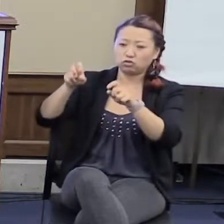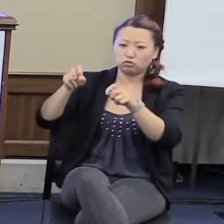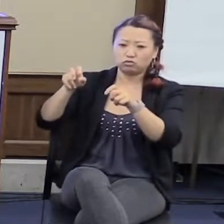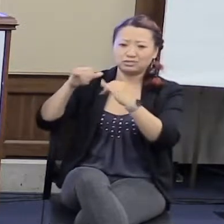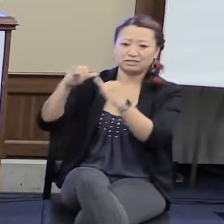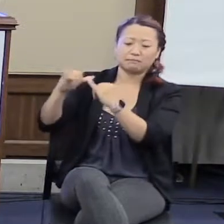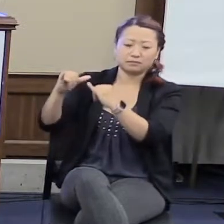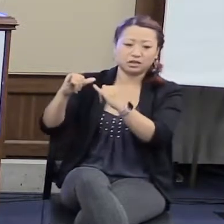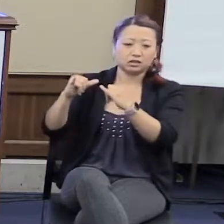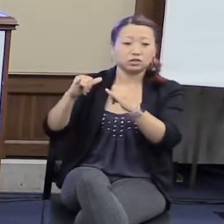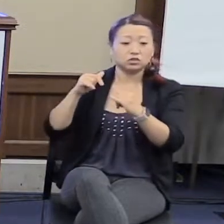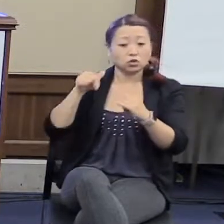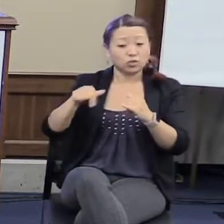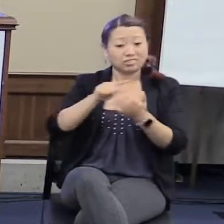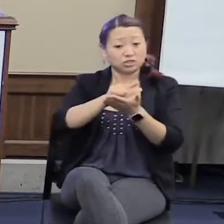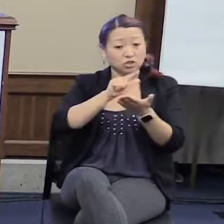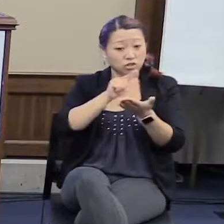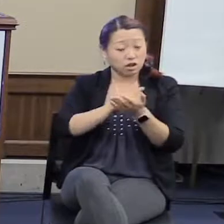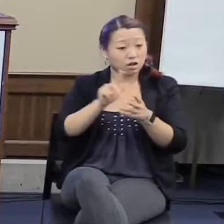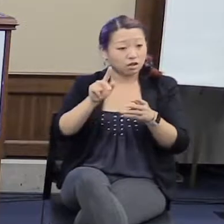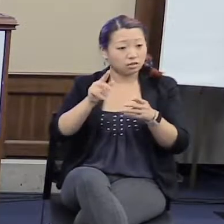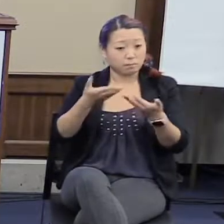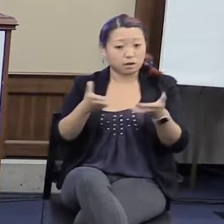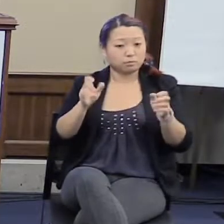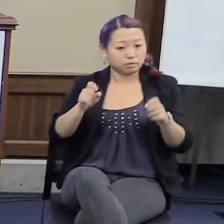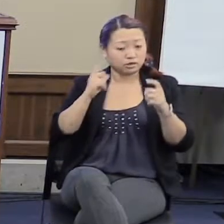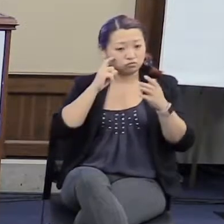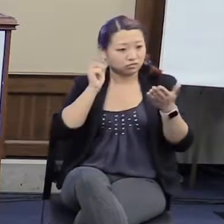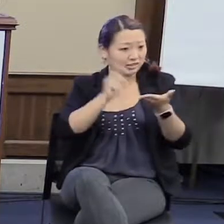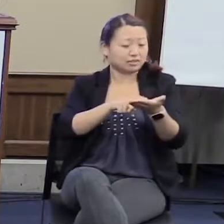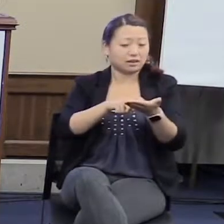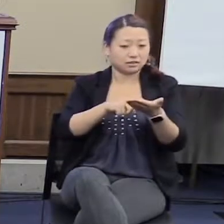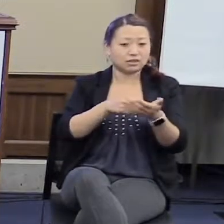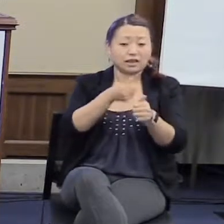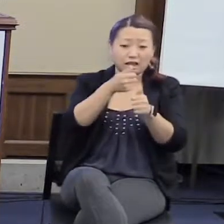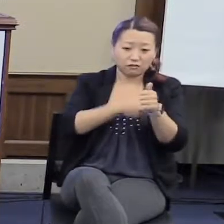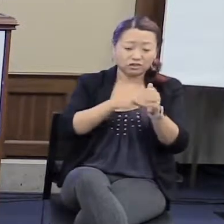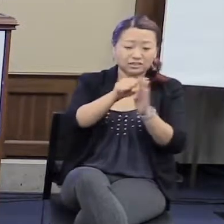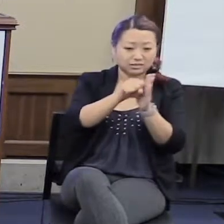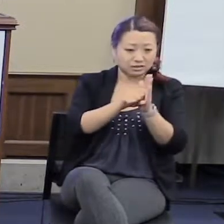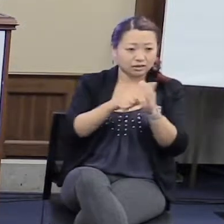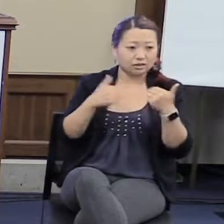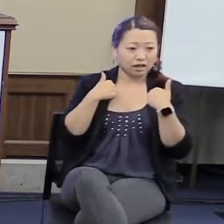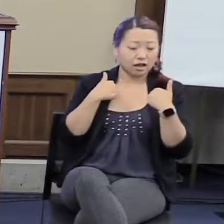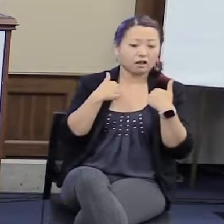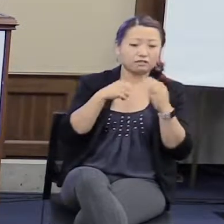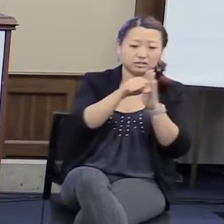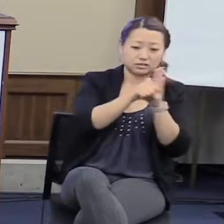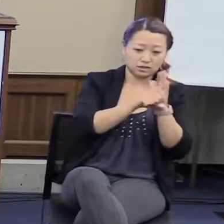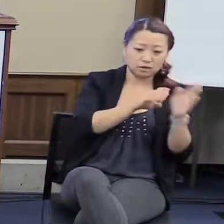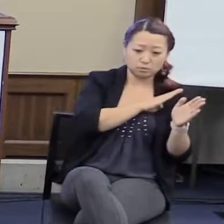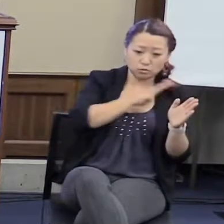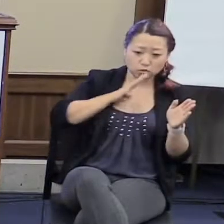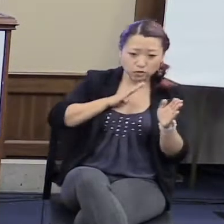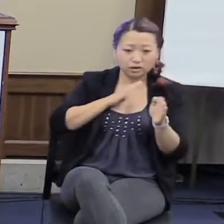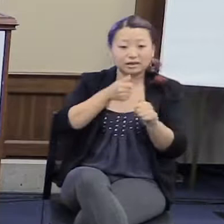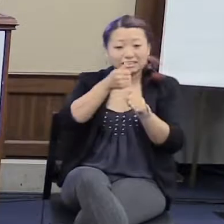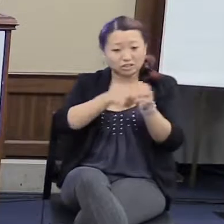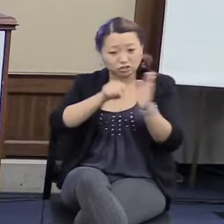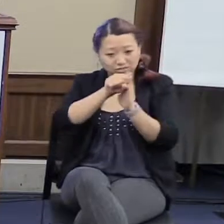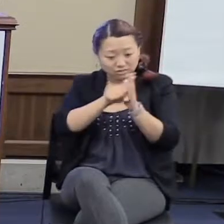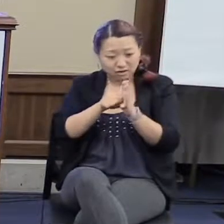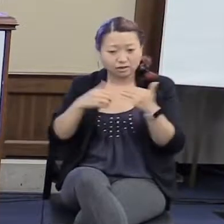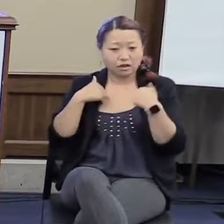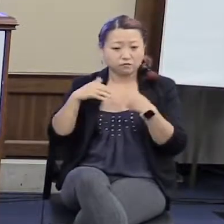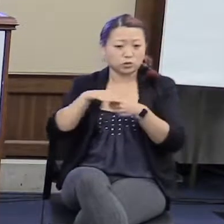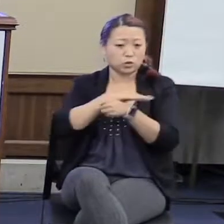meetings have to be public. So, there's a state board in every state, and then there are local boards throughout each state. And I think it can